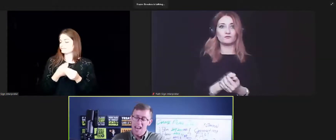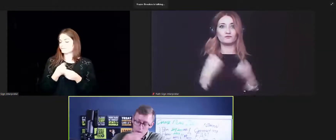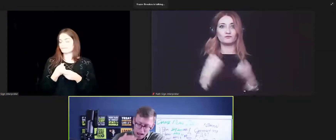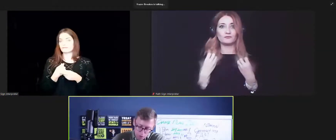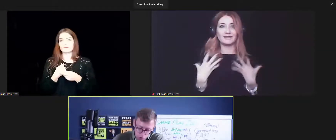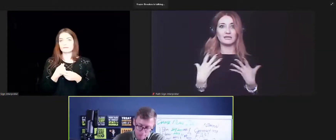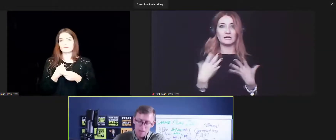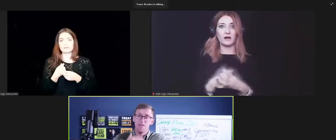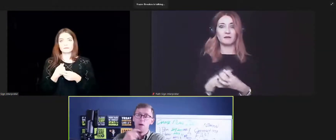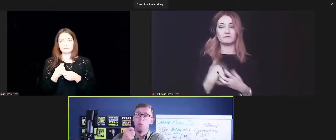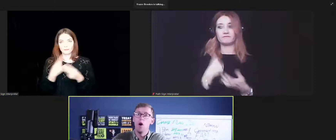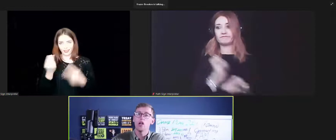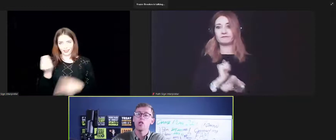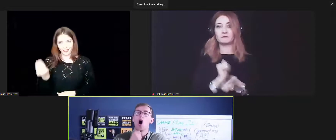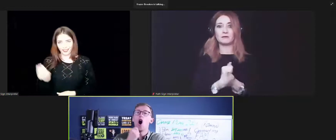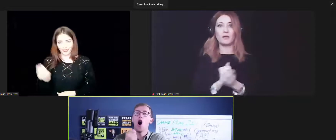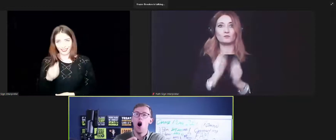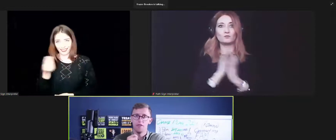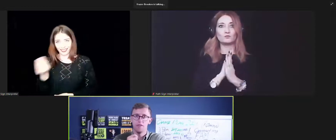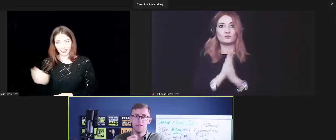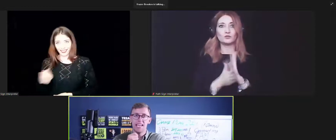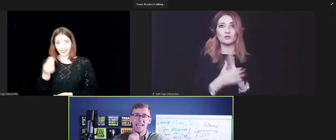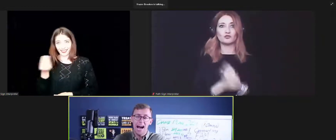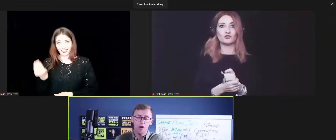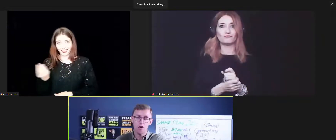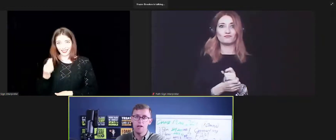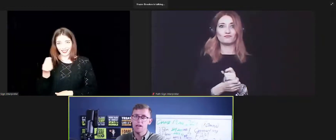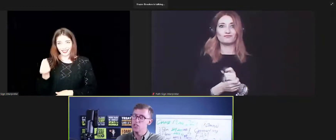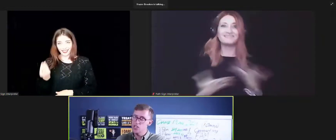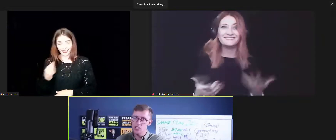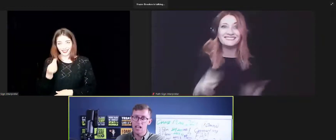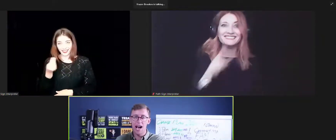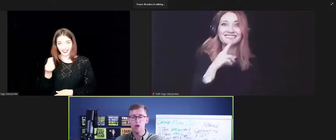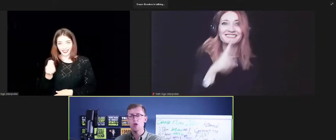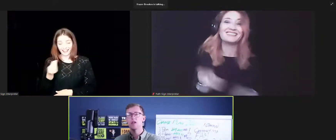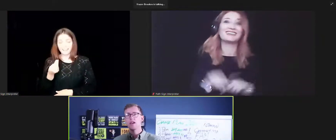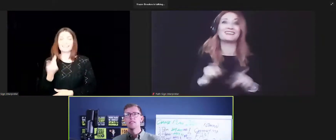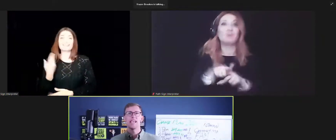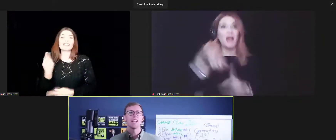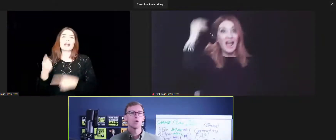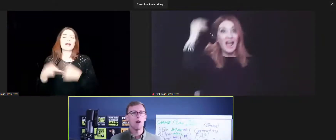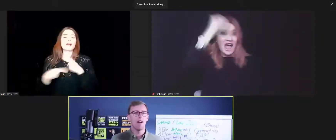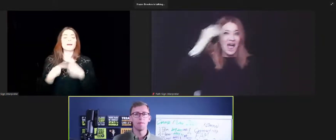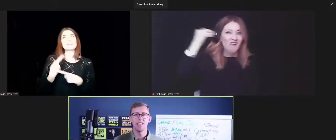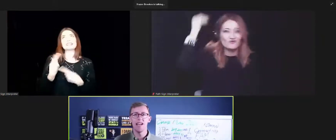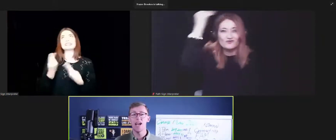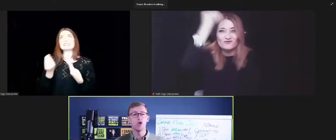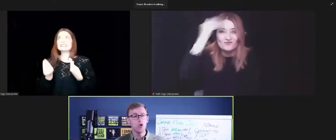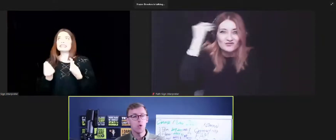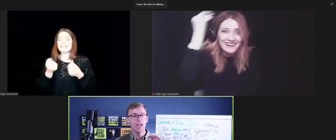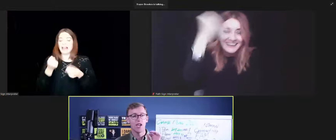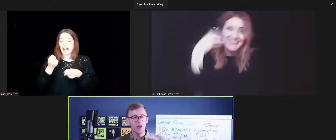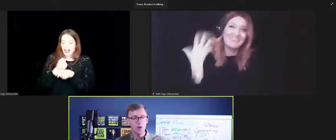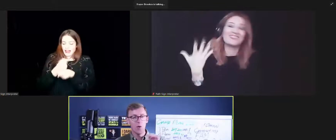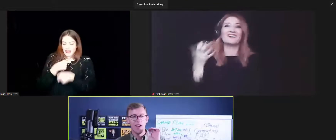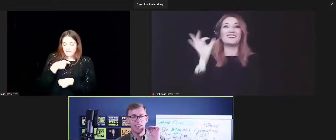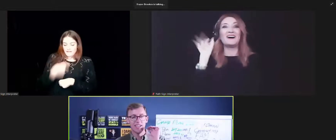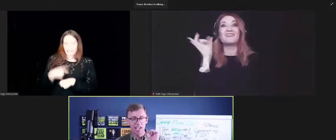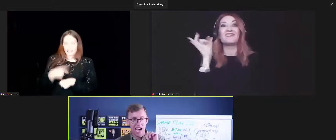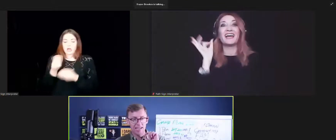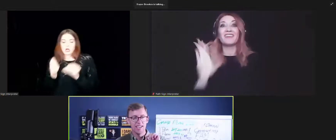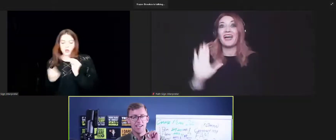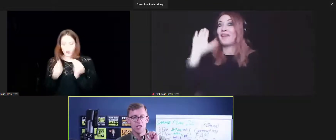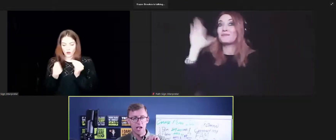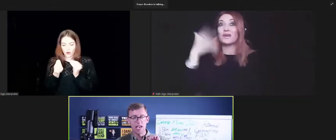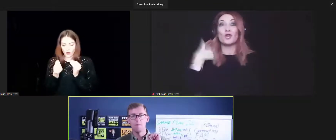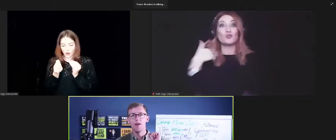And now I've trained myself. I've worked hard, taking action, consistent action to get to where I am today. And you can do the